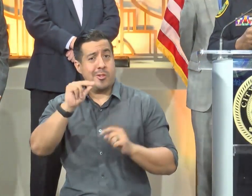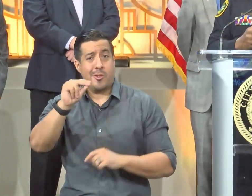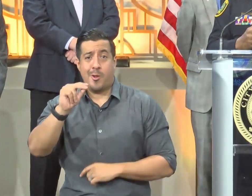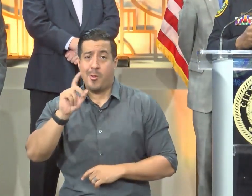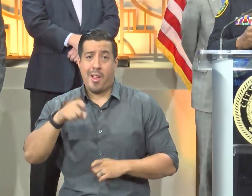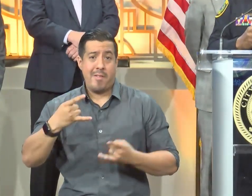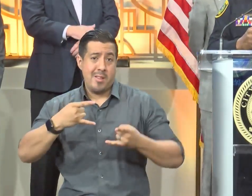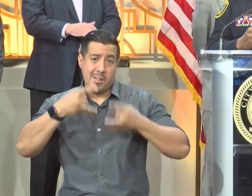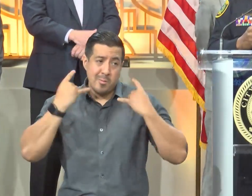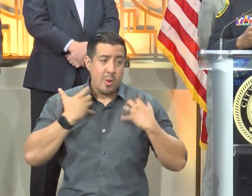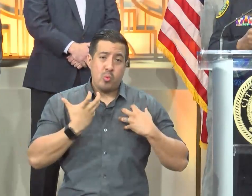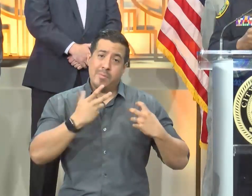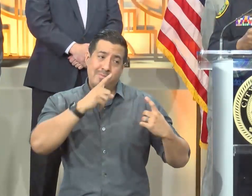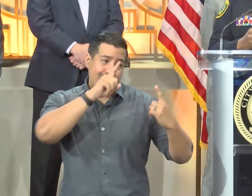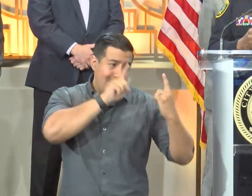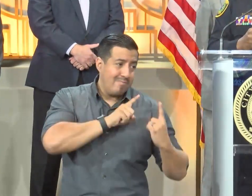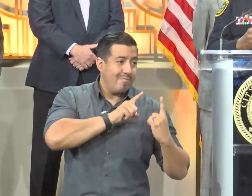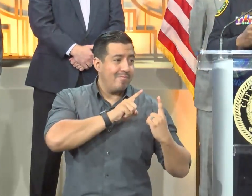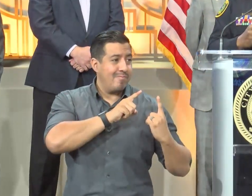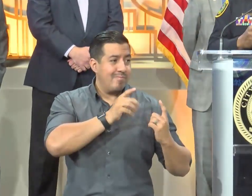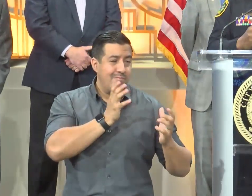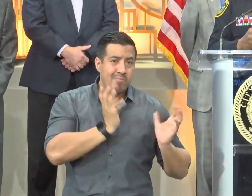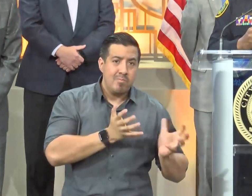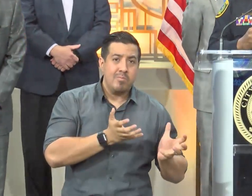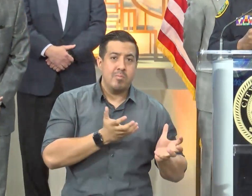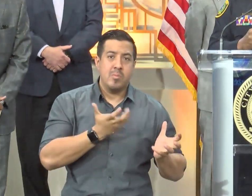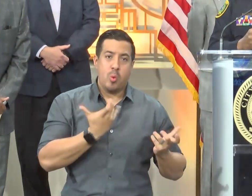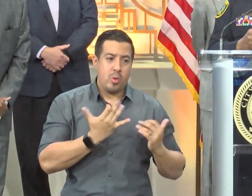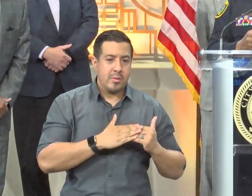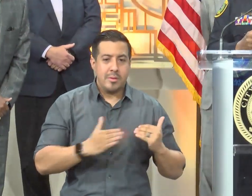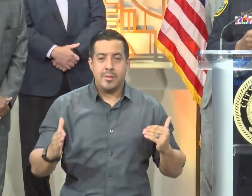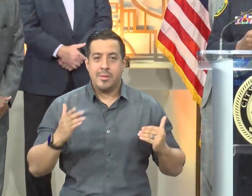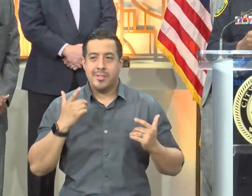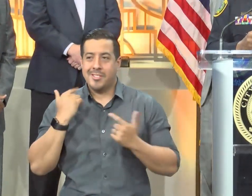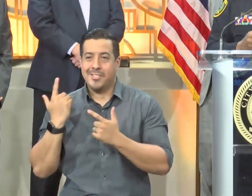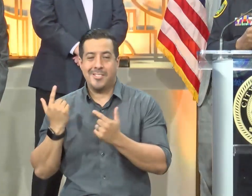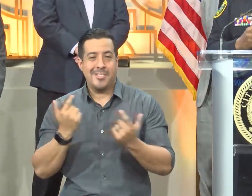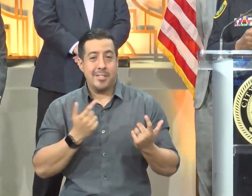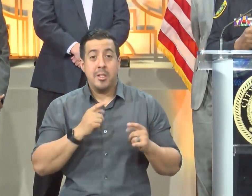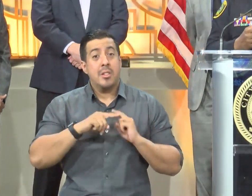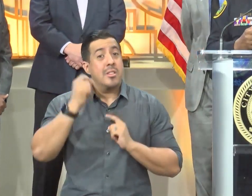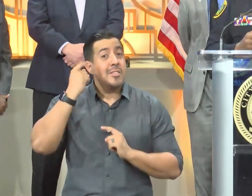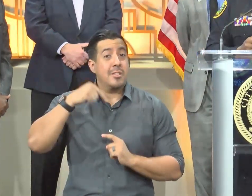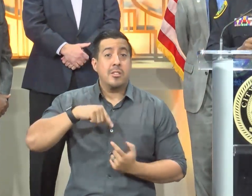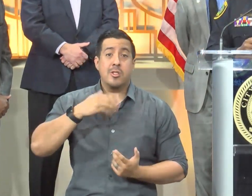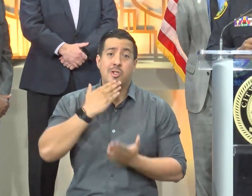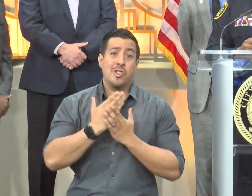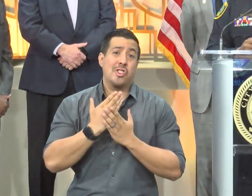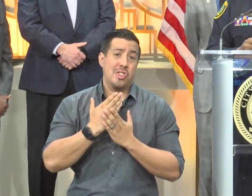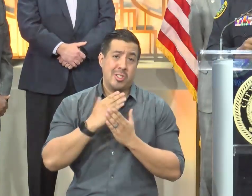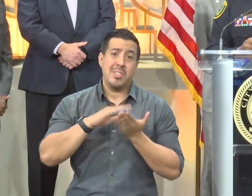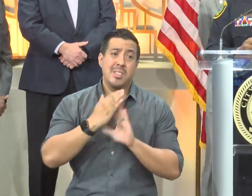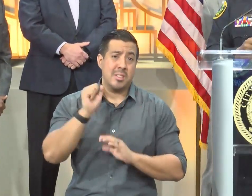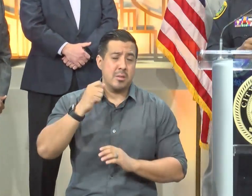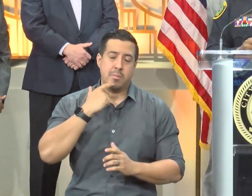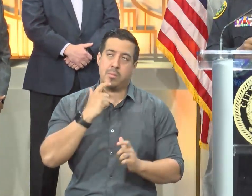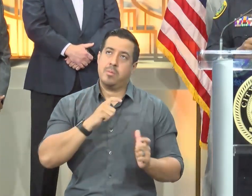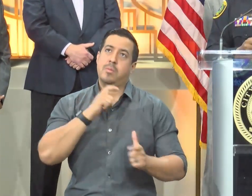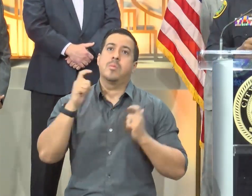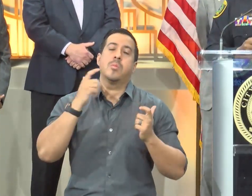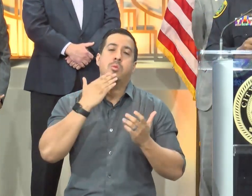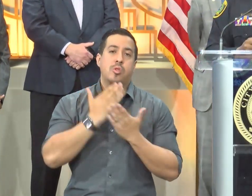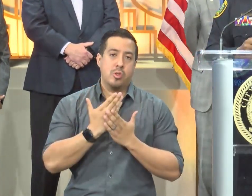okay? Let's sit down and let's talk. Let's move forward because, hey, this is a great city. Great city.